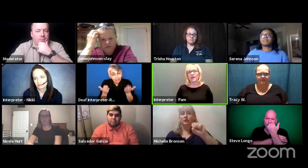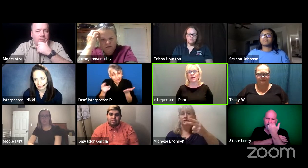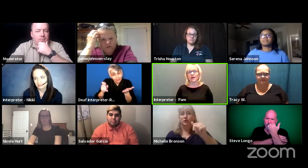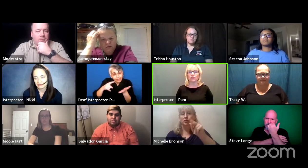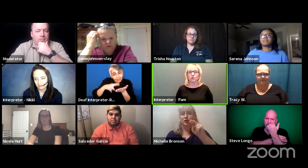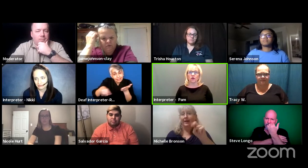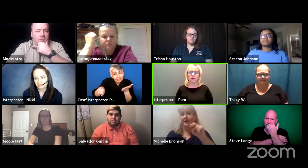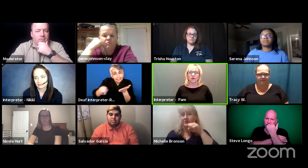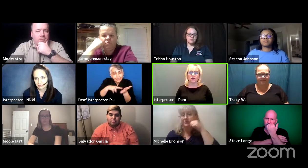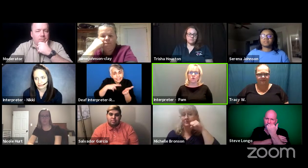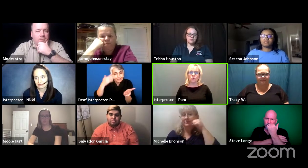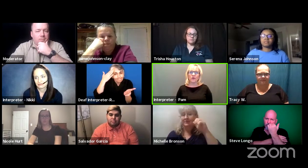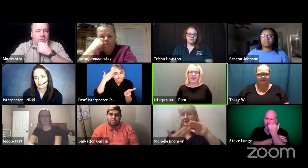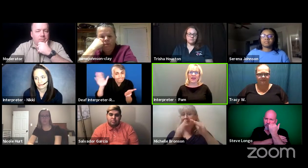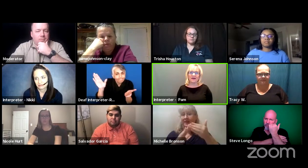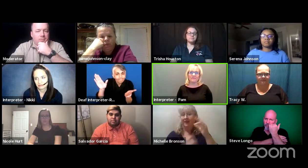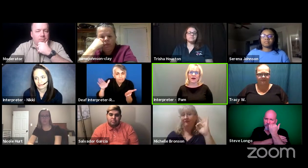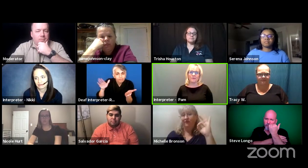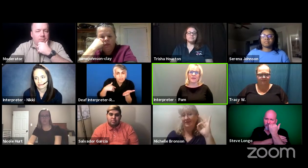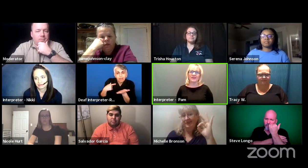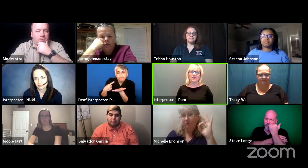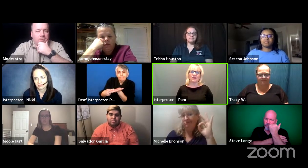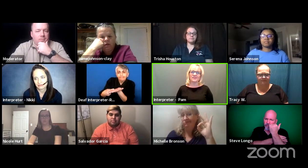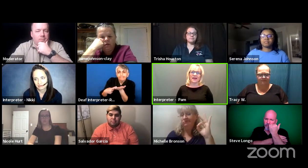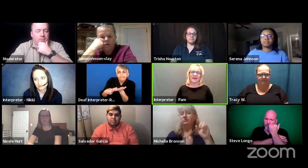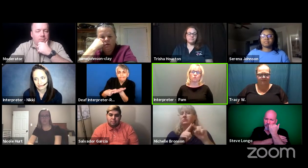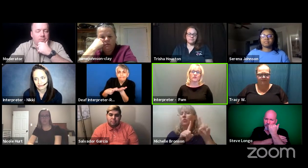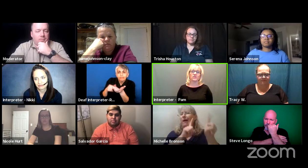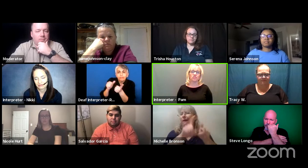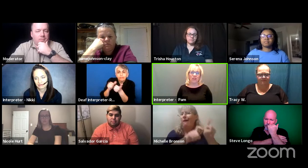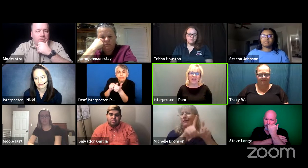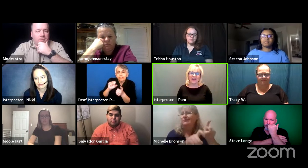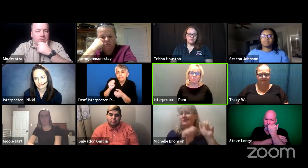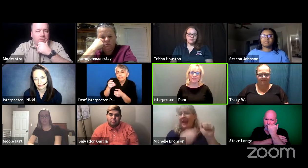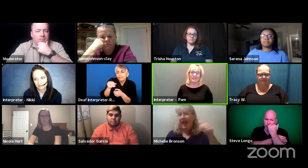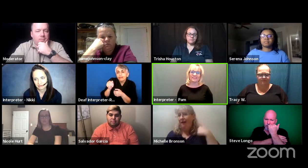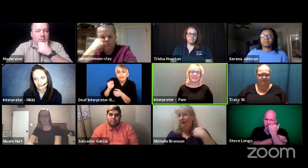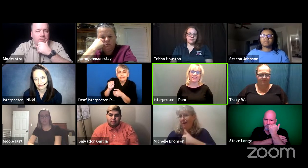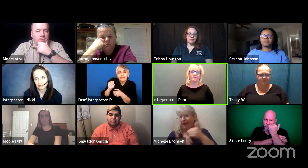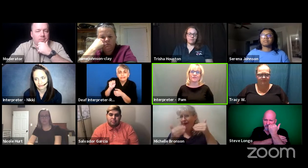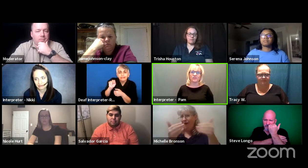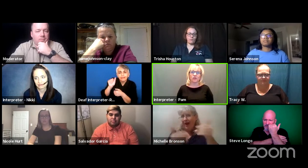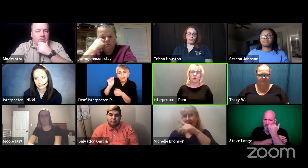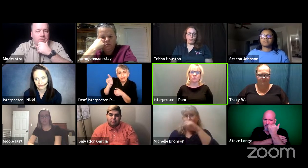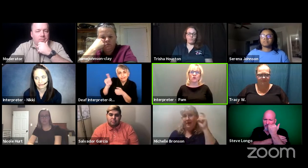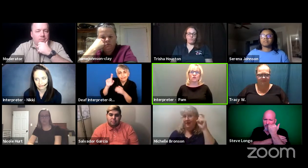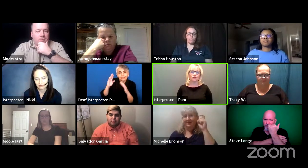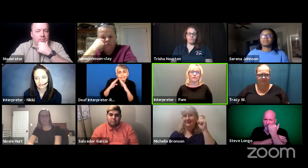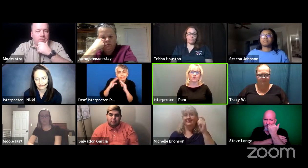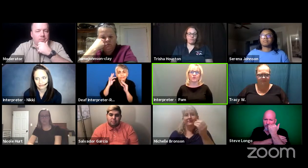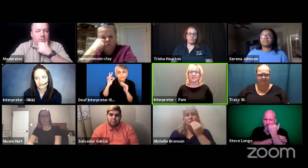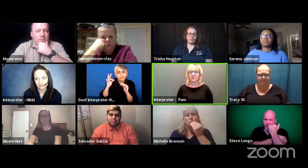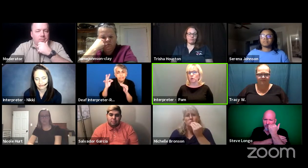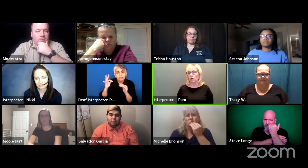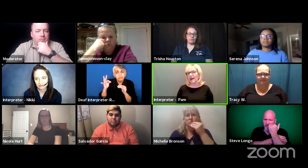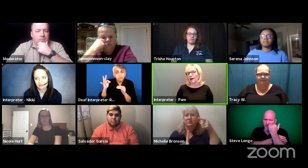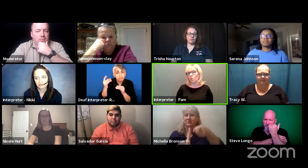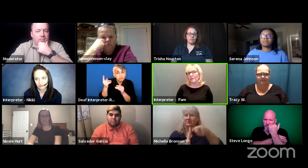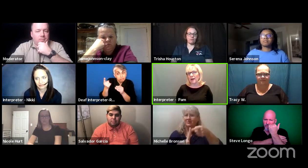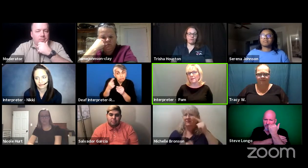are unsure. We have made contact with Shane with the city of Fresno to further explore how we might